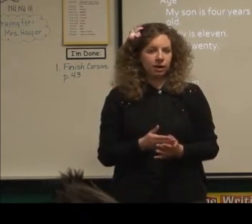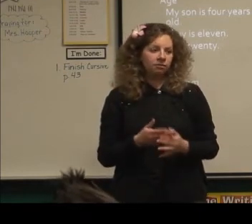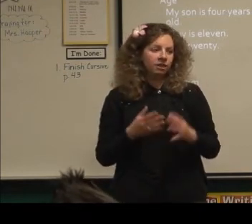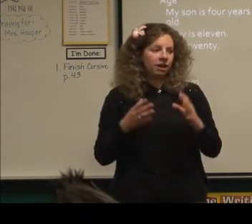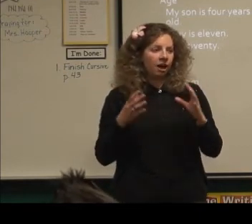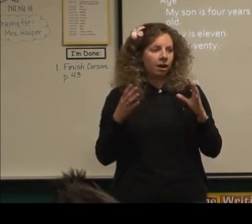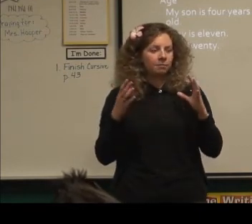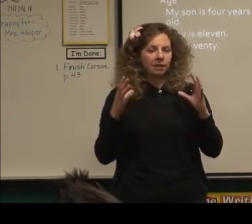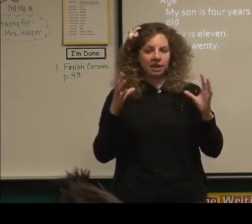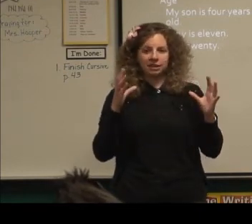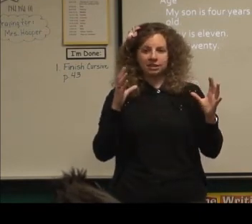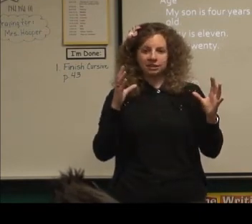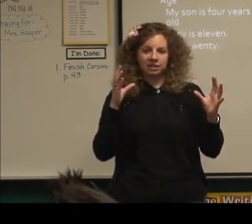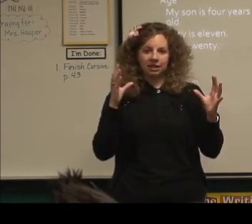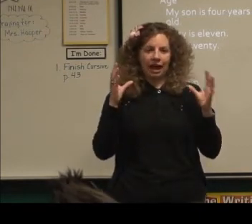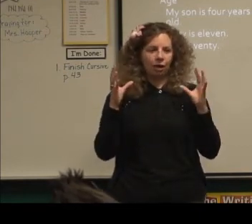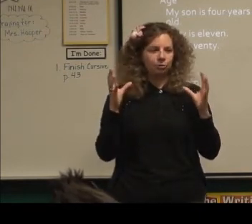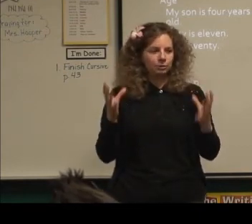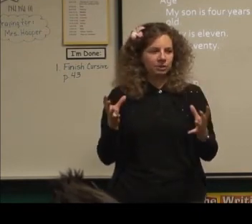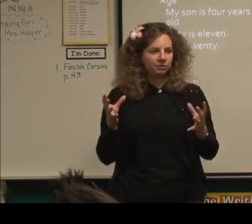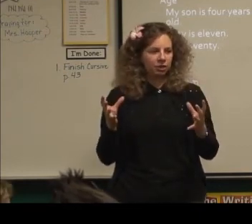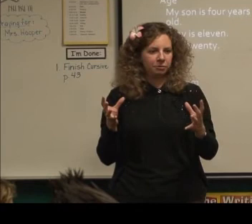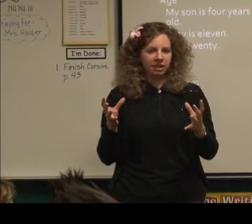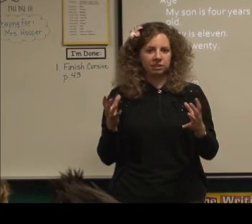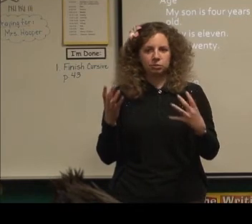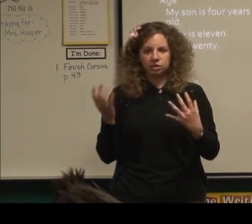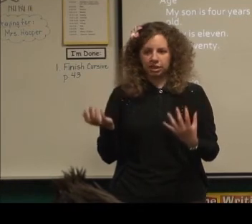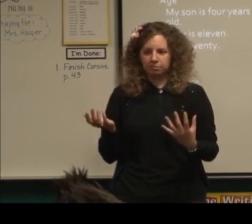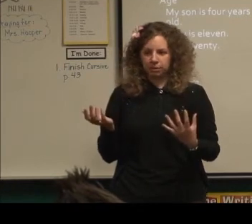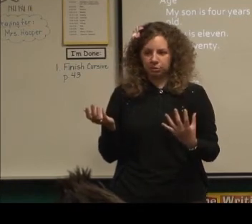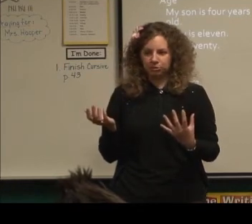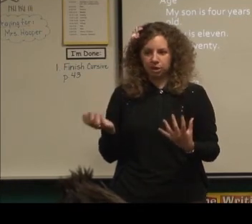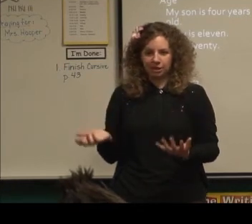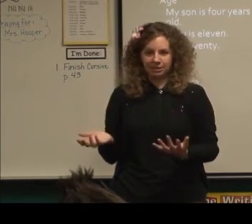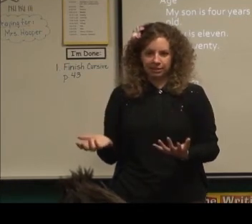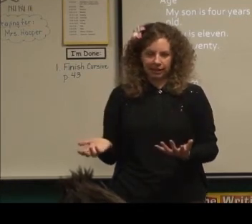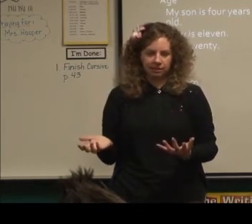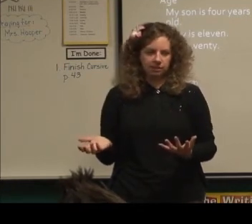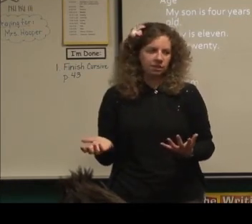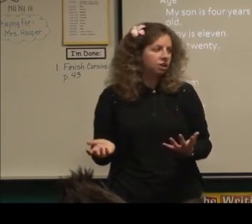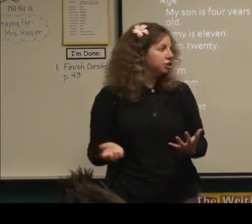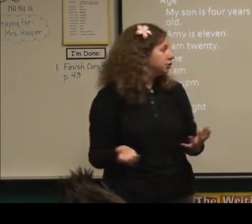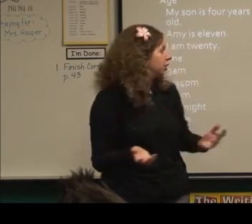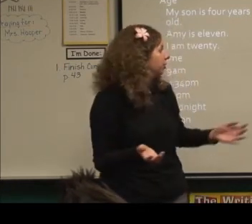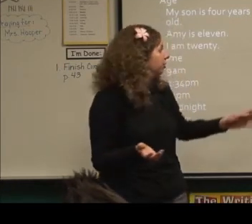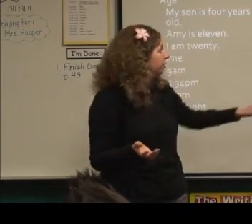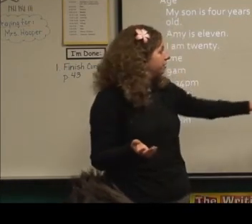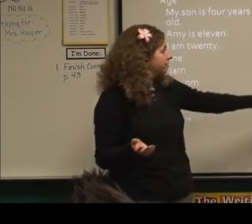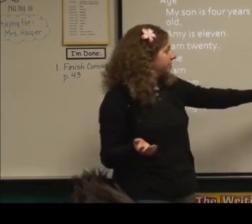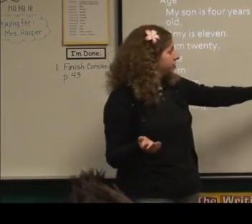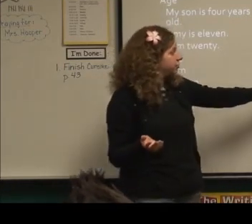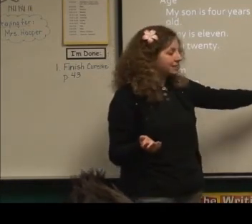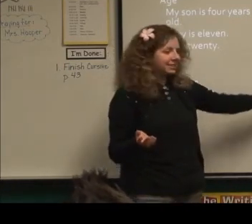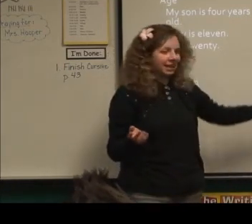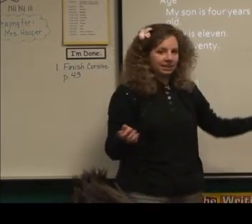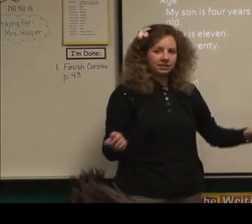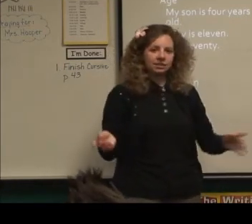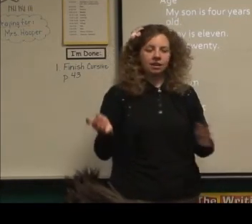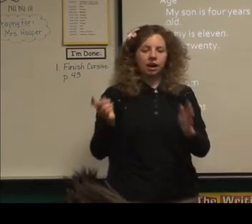well, and how specific you're being, because most of the time people don't talk in seconds. So if you're doing seconds,